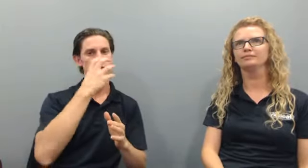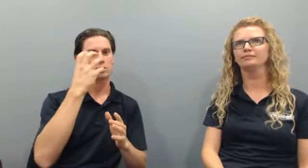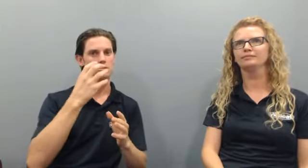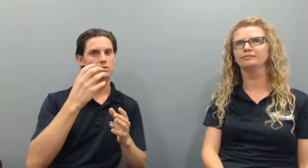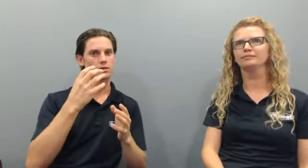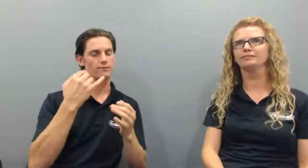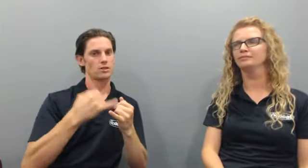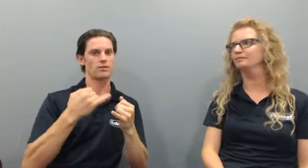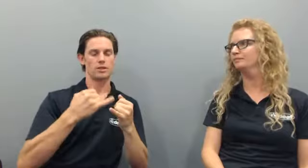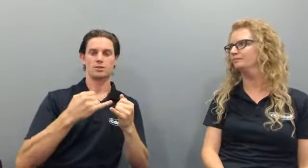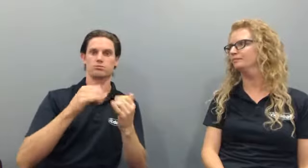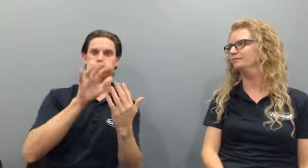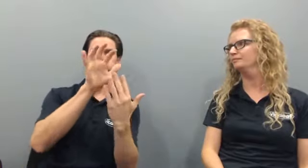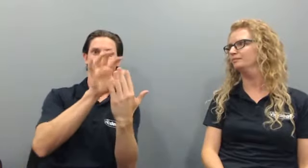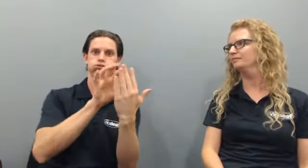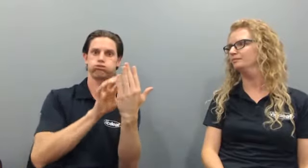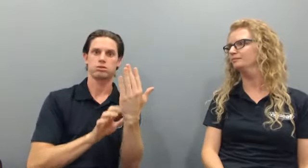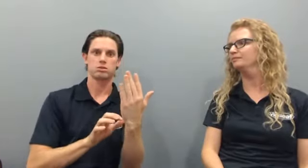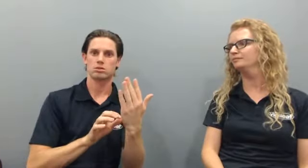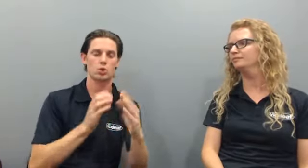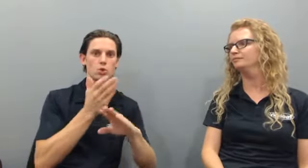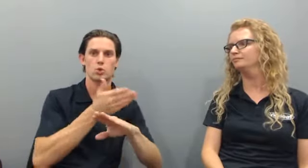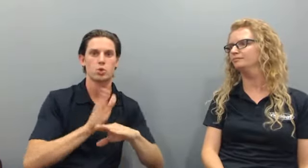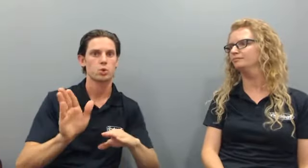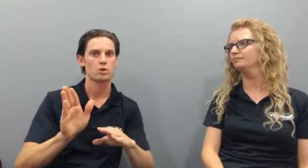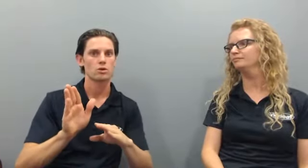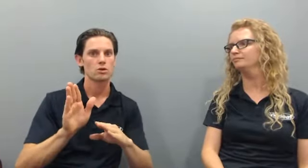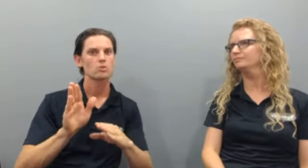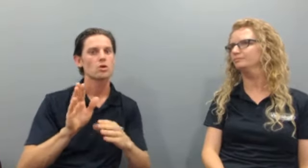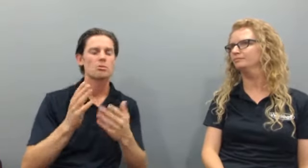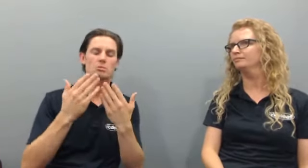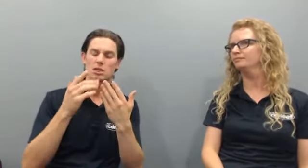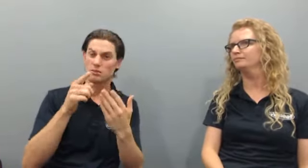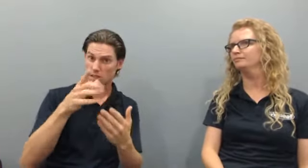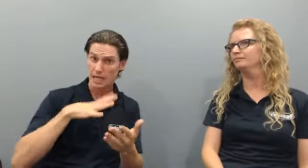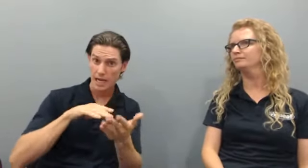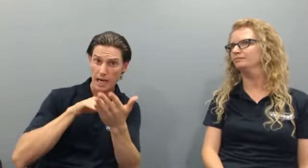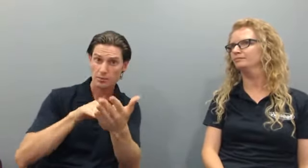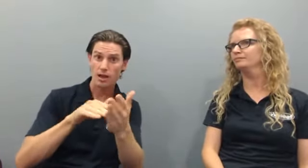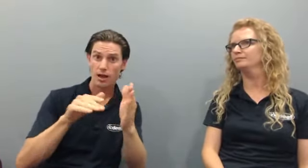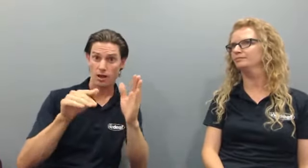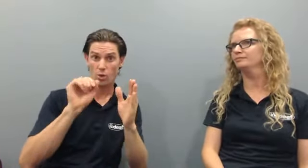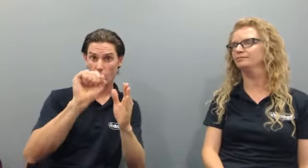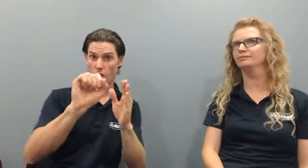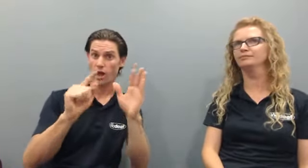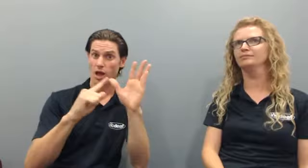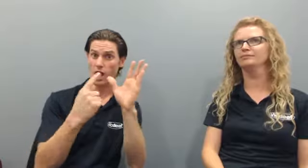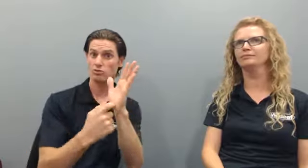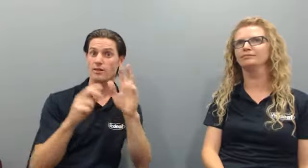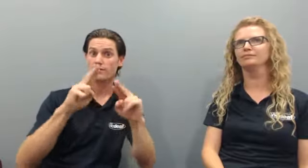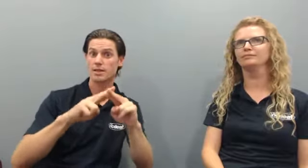form, please contact us here at VicDeaf, because it is a lengthy document and it will be very new to you. So if you do need help with